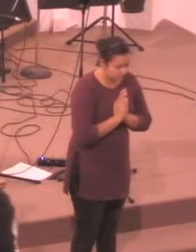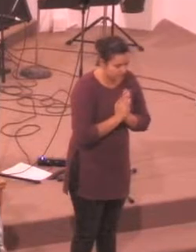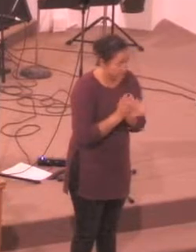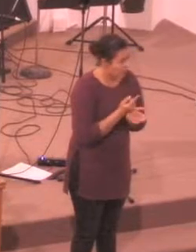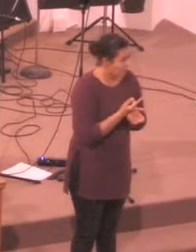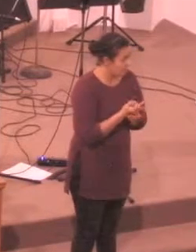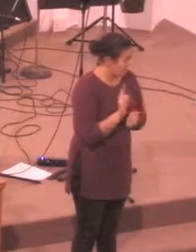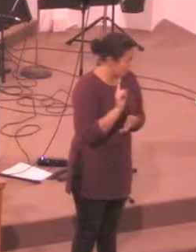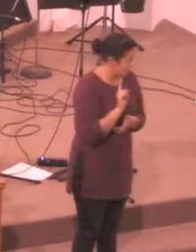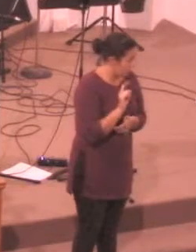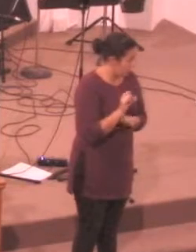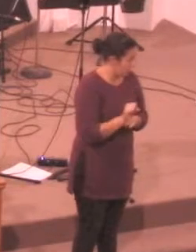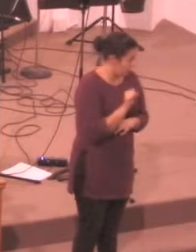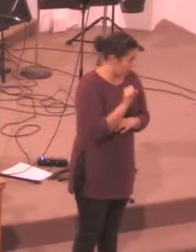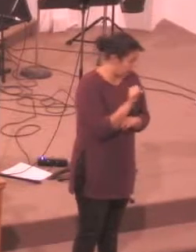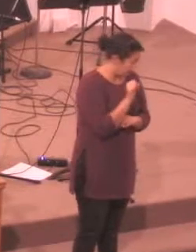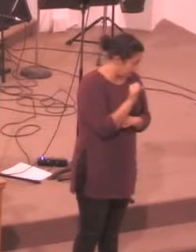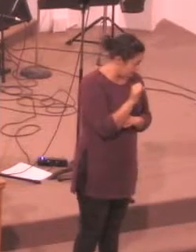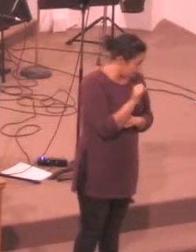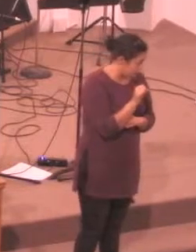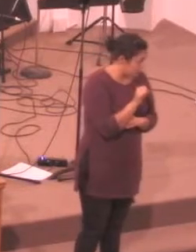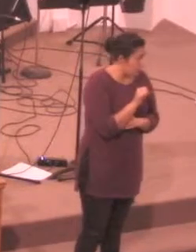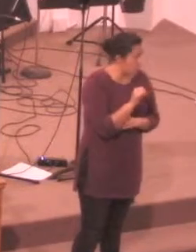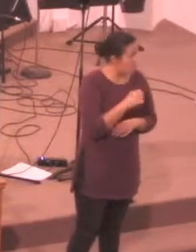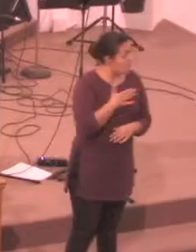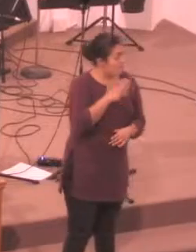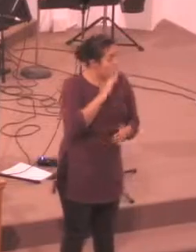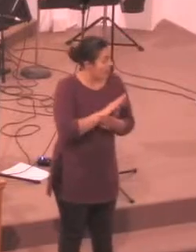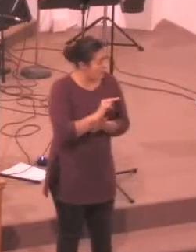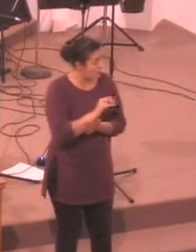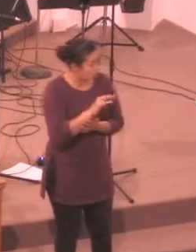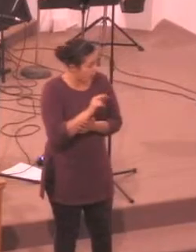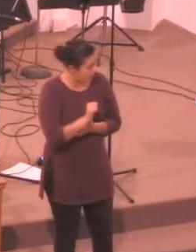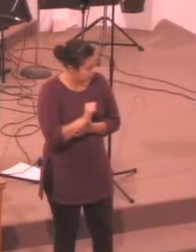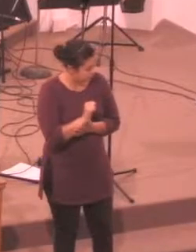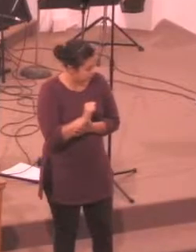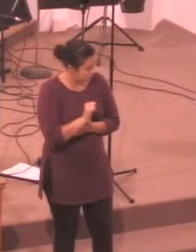Nona dropped me off at the airport at about 6 o'clock,